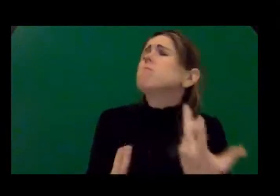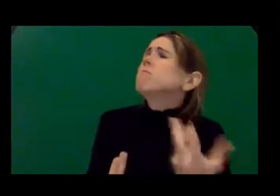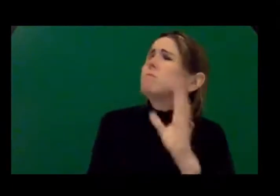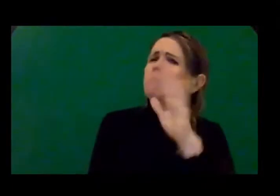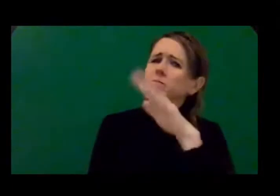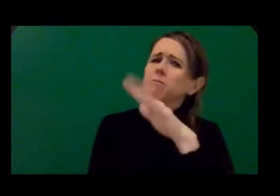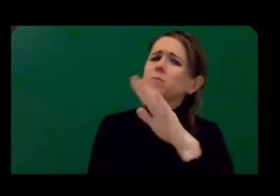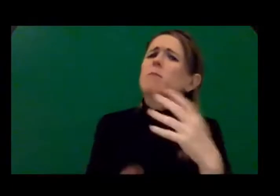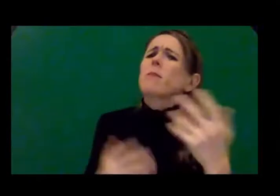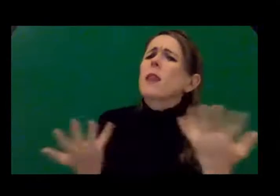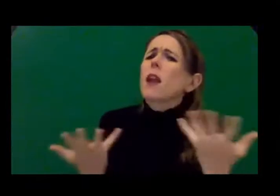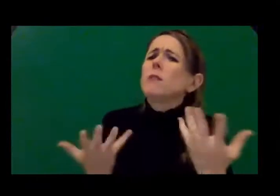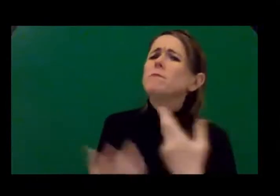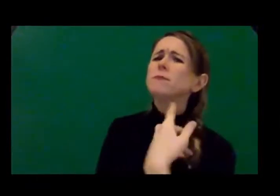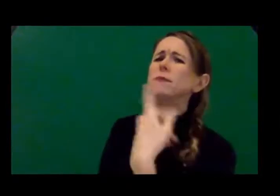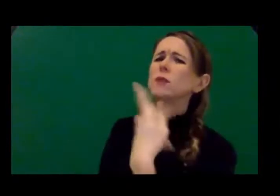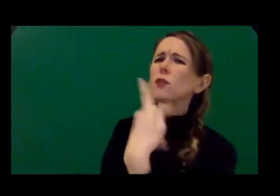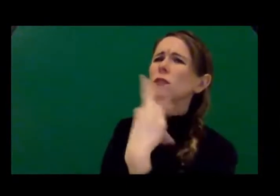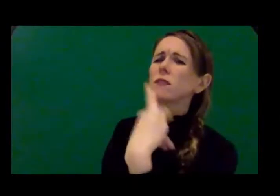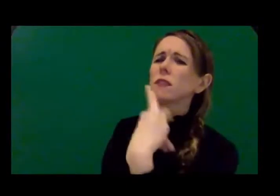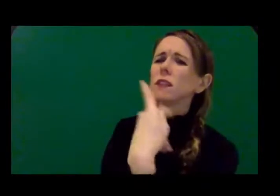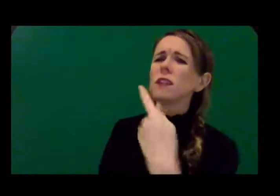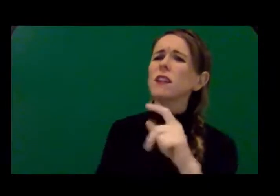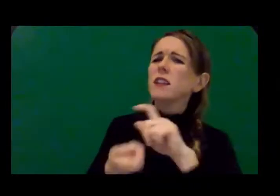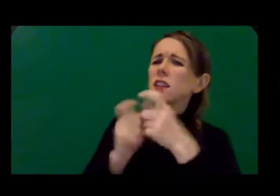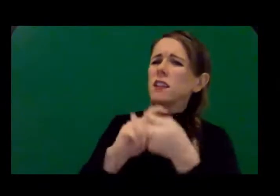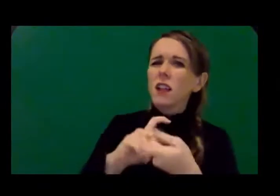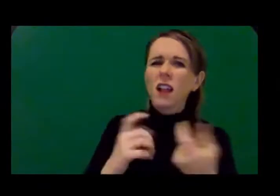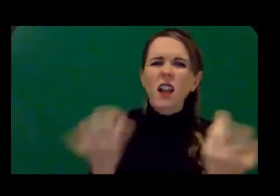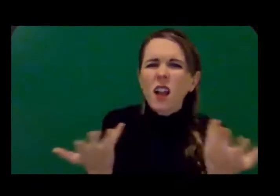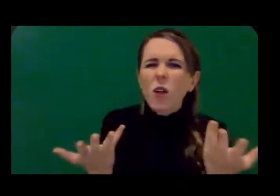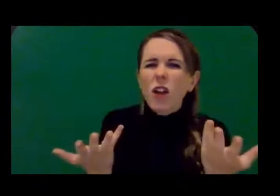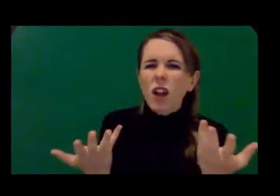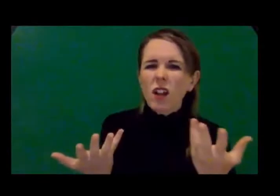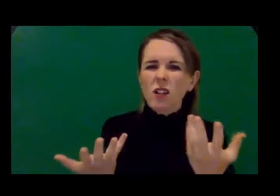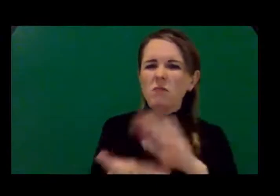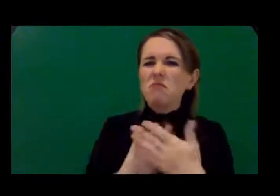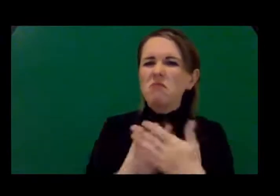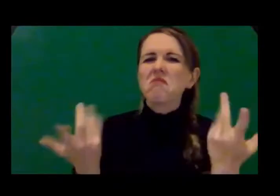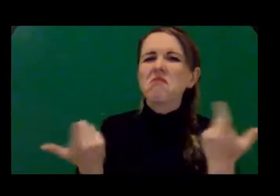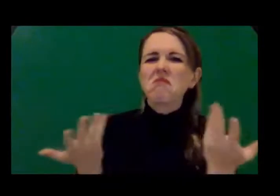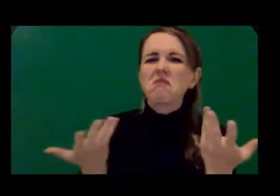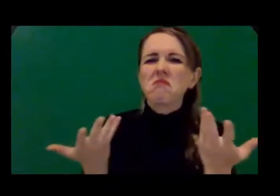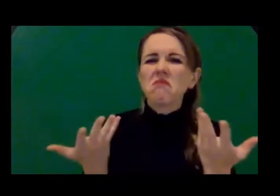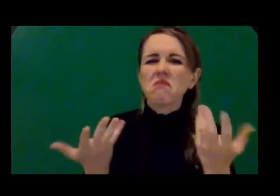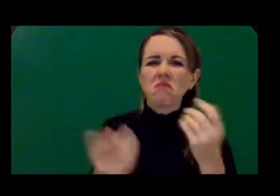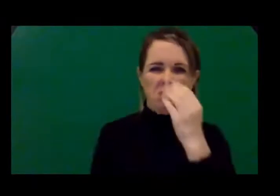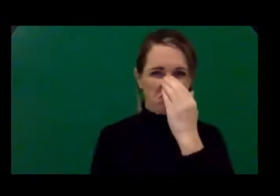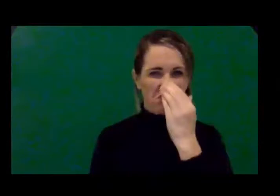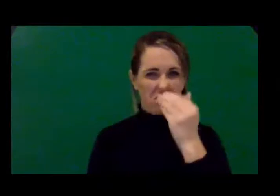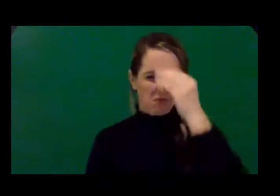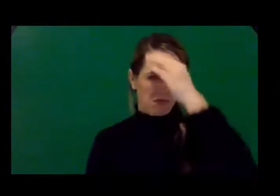Polliwog says, well, what will we change into? What will we become?